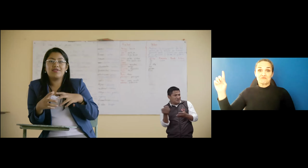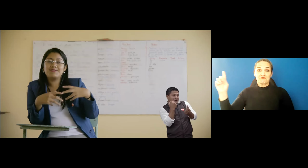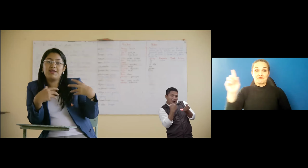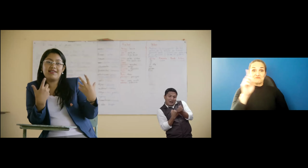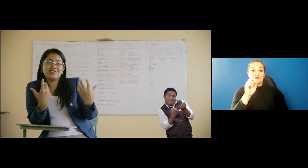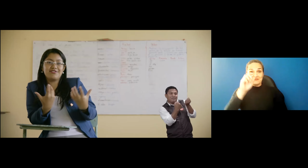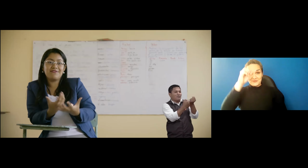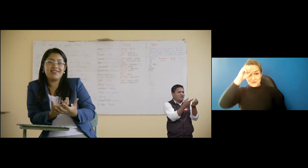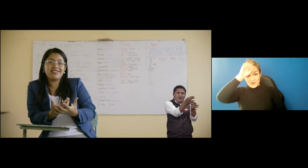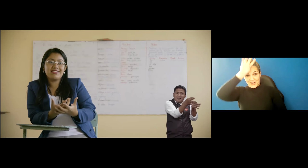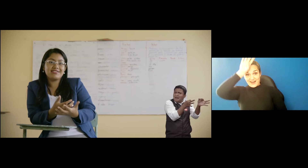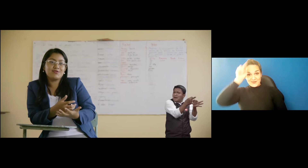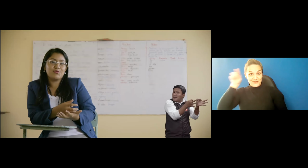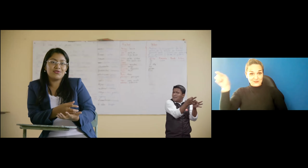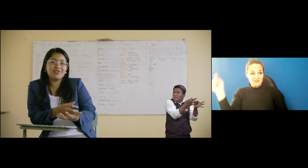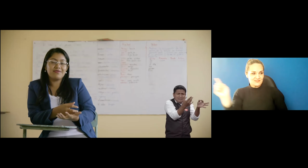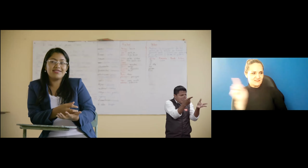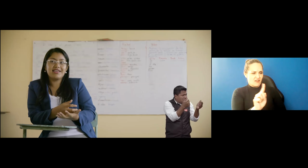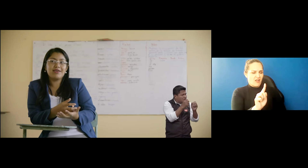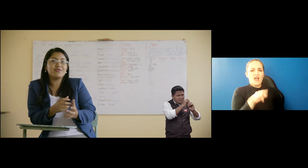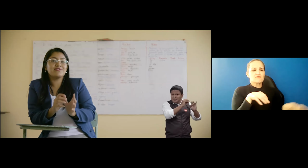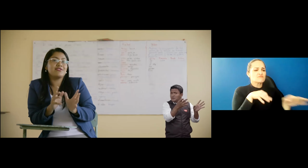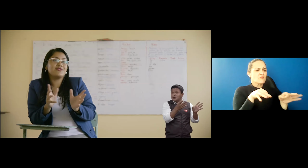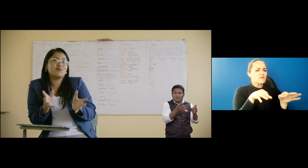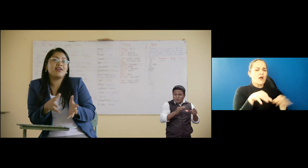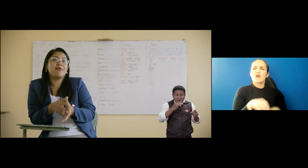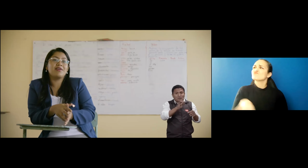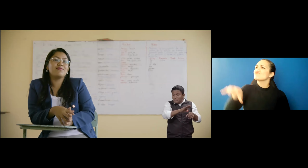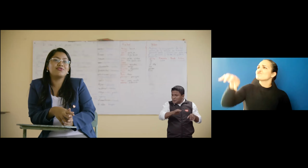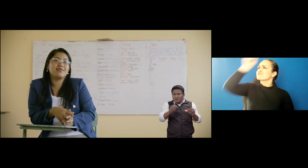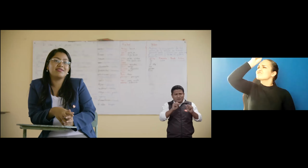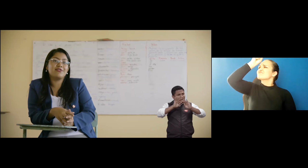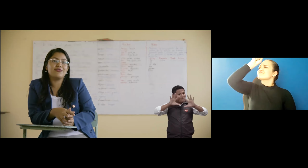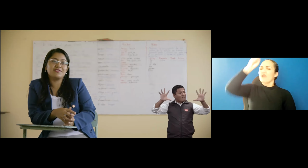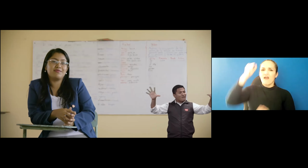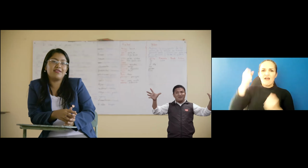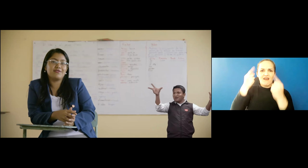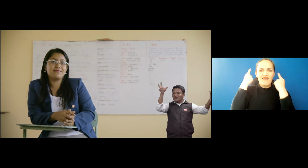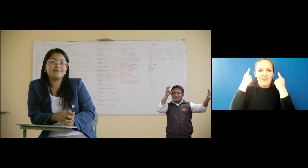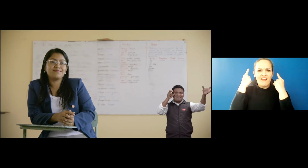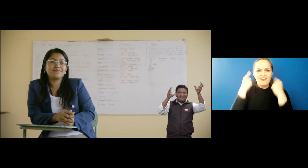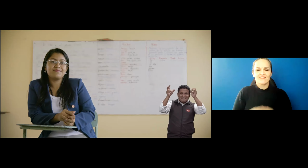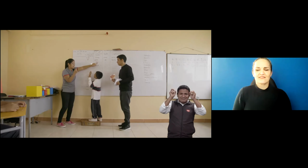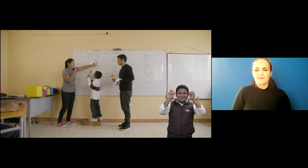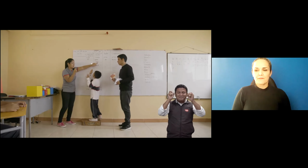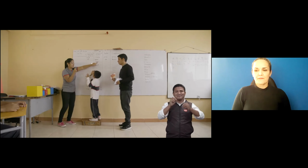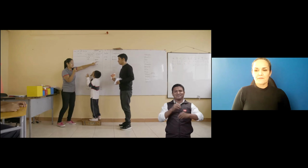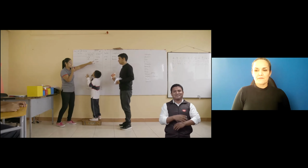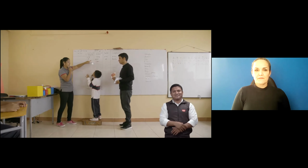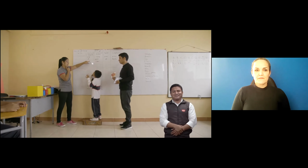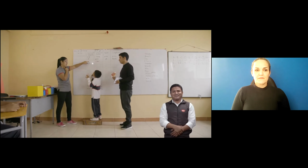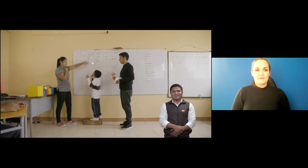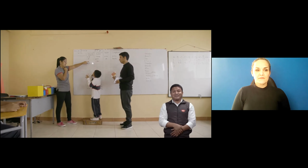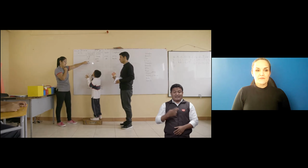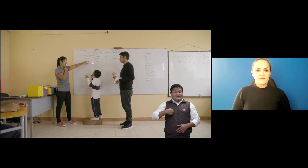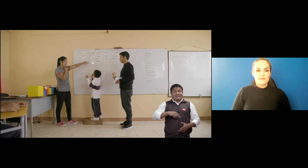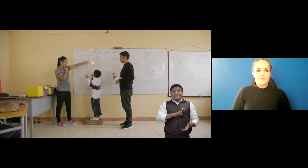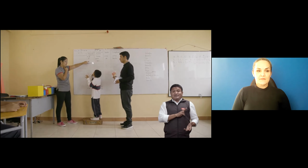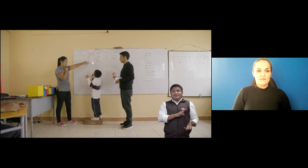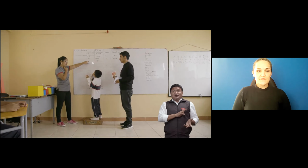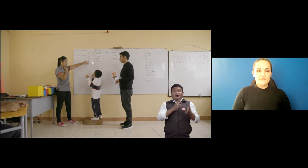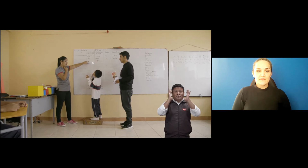understand me completely. And then Juan Carlos shows up, he provides support, he gives them his version of the knowledge, and the kids can